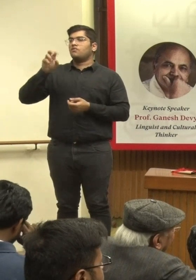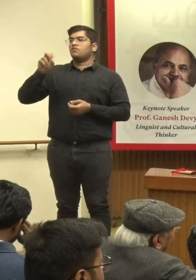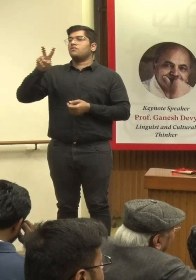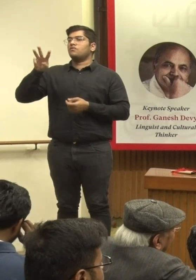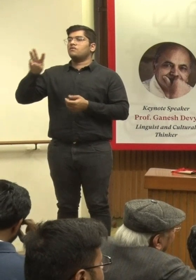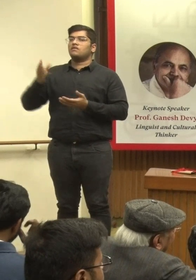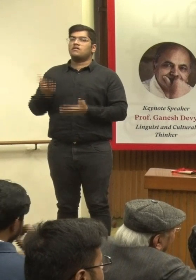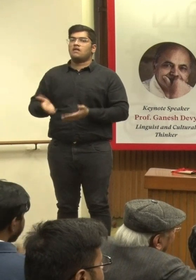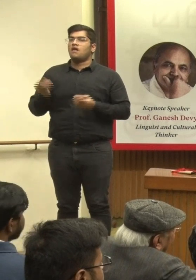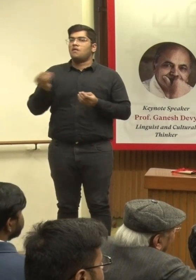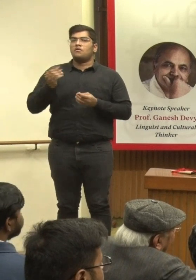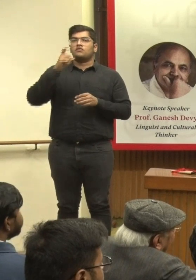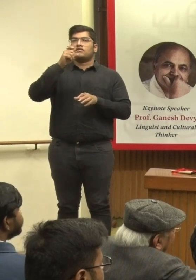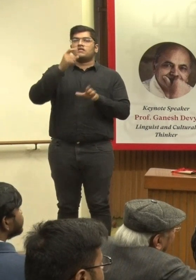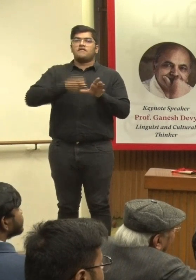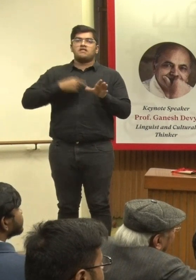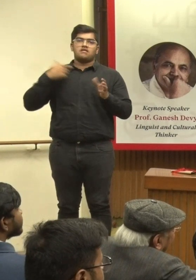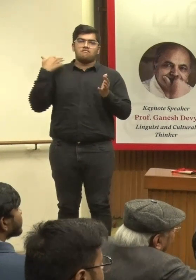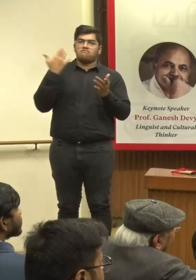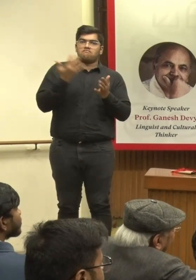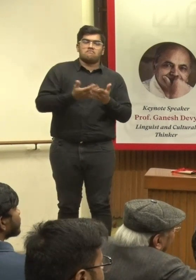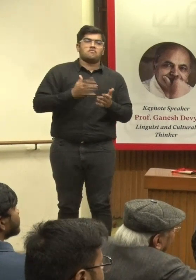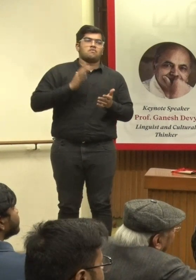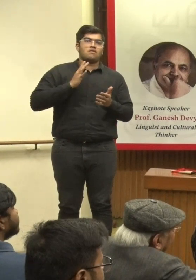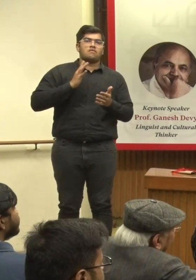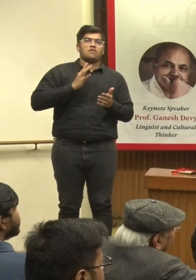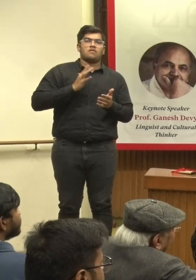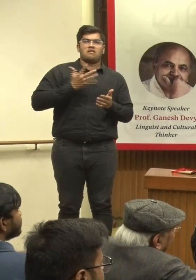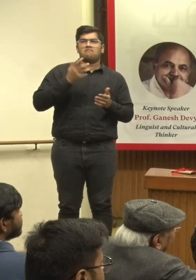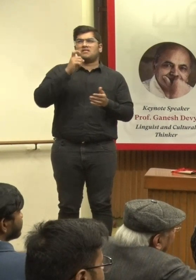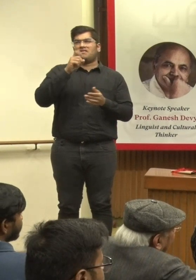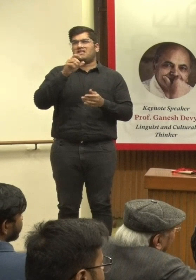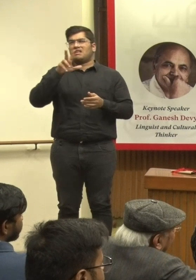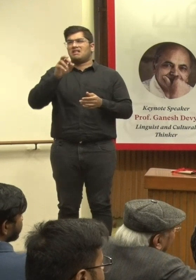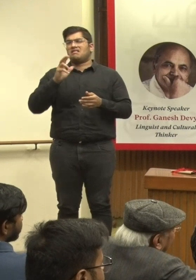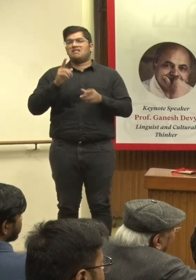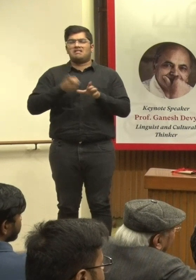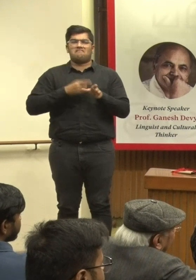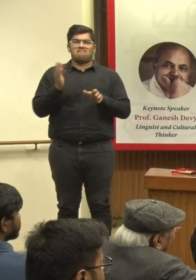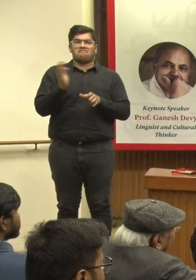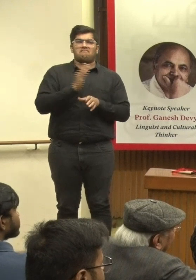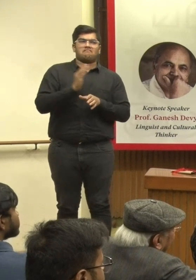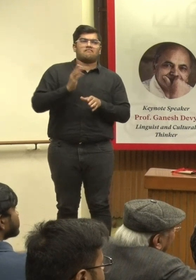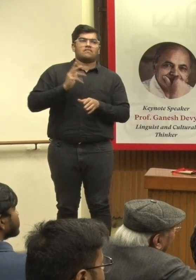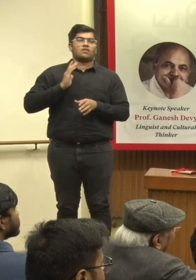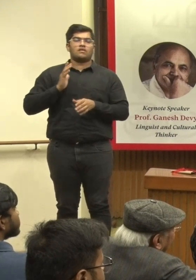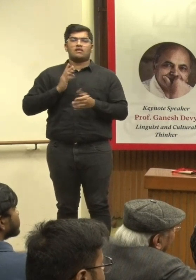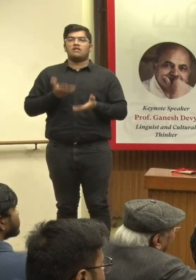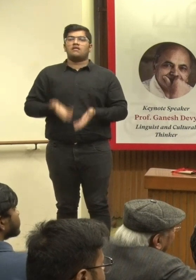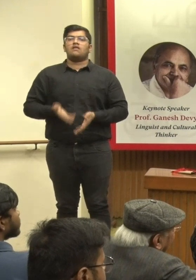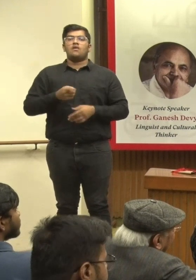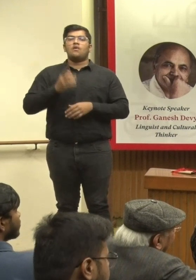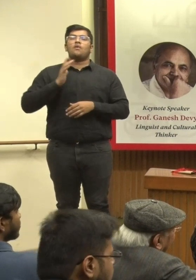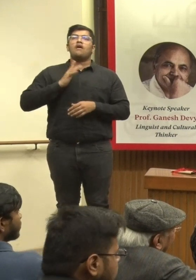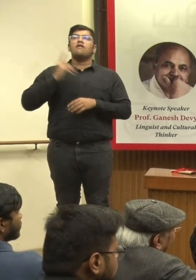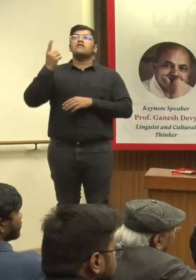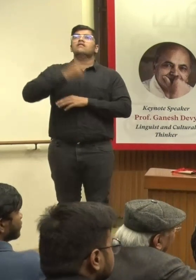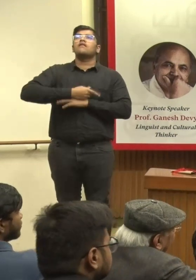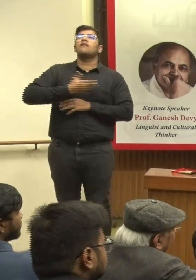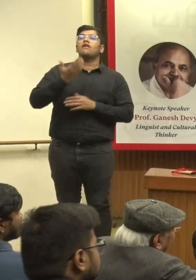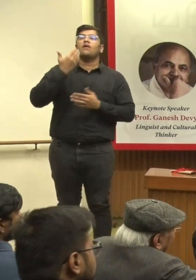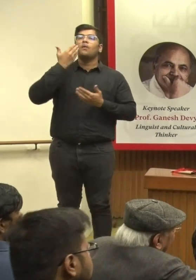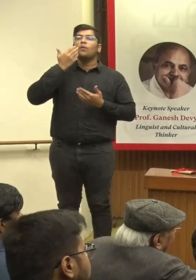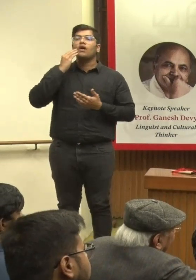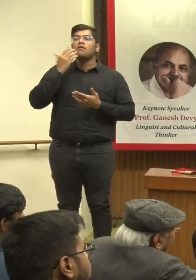2023, last 70 years, 80 years, 70 years, they are waiting for a day when they will get